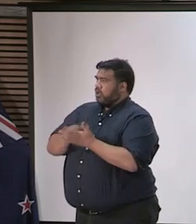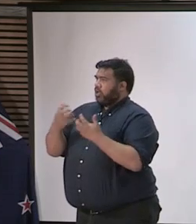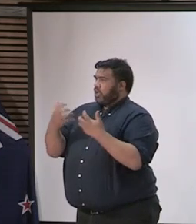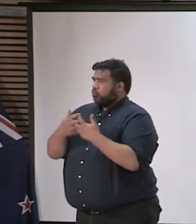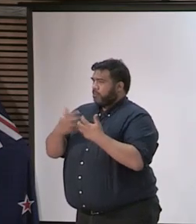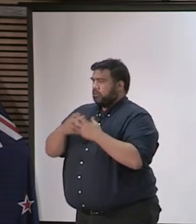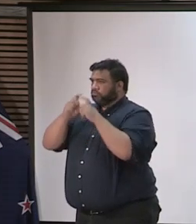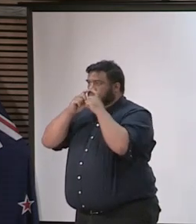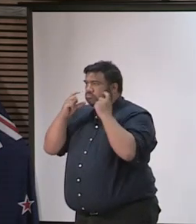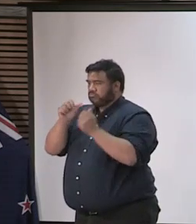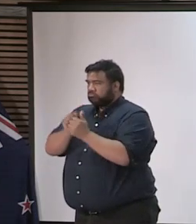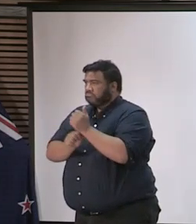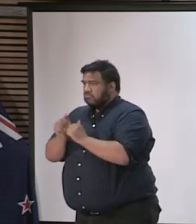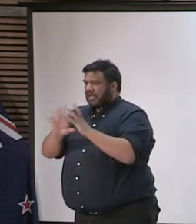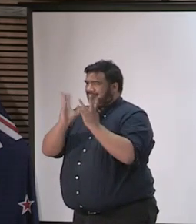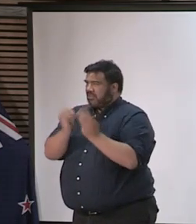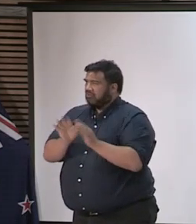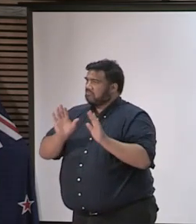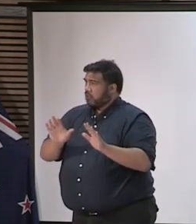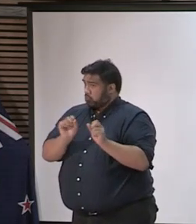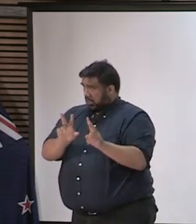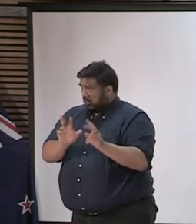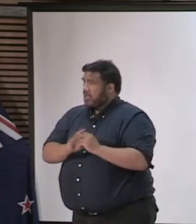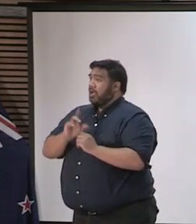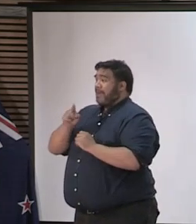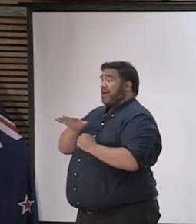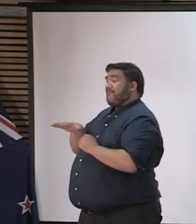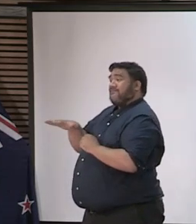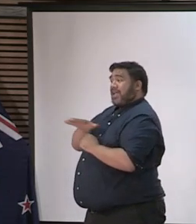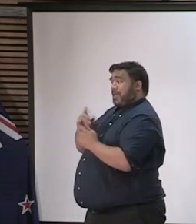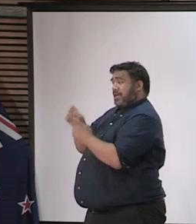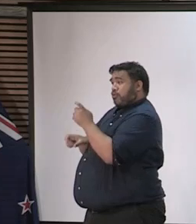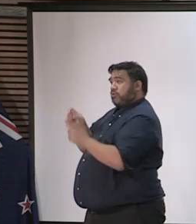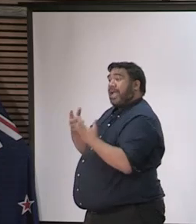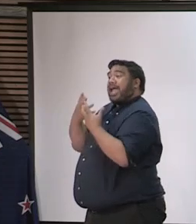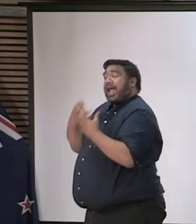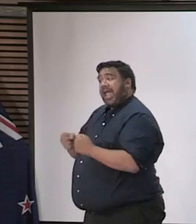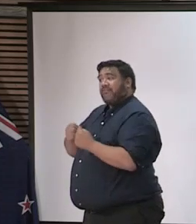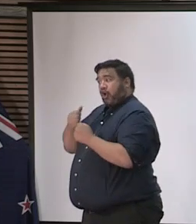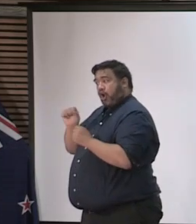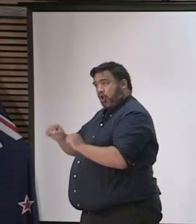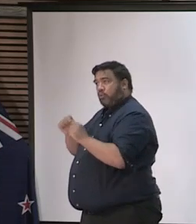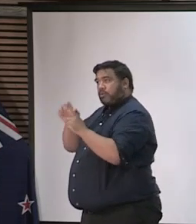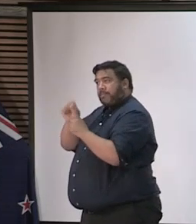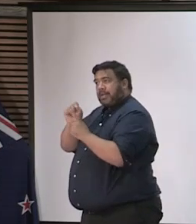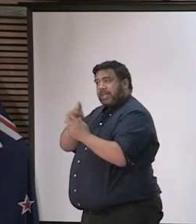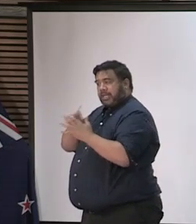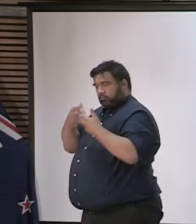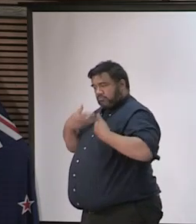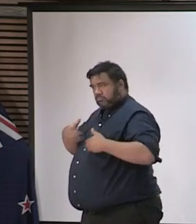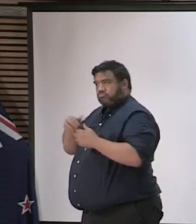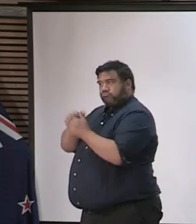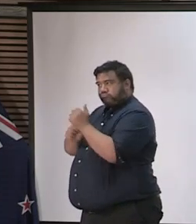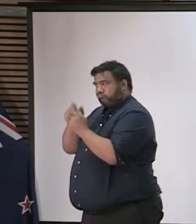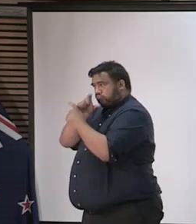conditions. Is there an argument that family members with the right PPE should be allowed in there as well, and why not get a bit more cracking with that work so that people aren't left